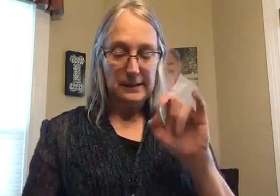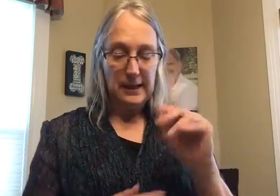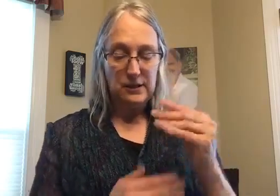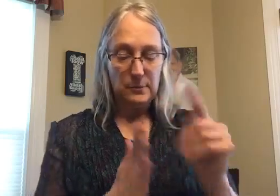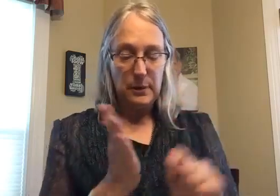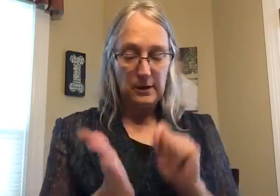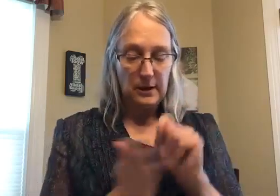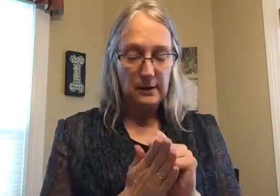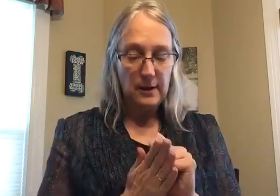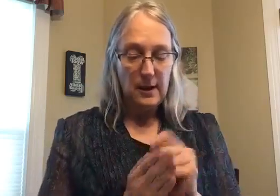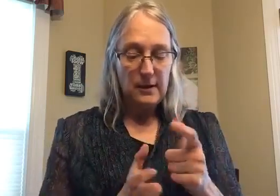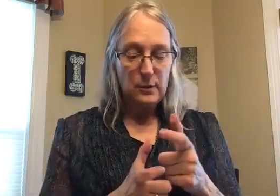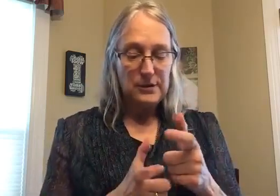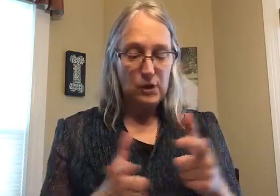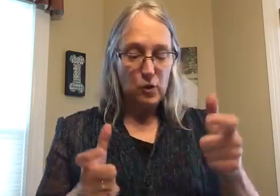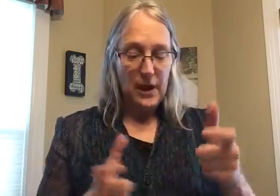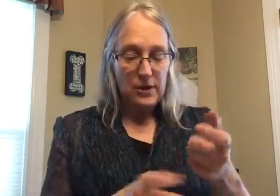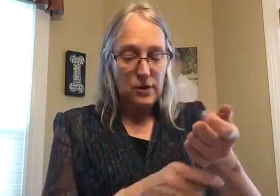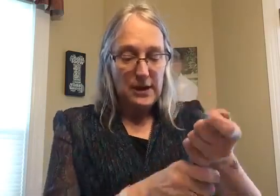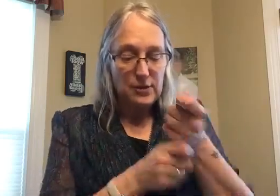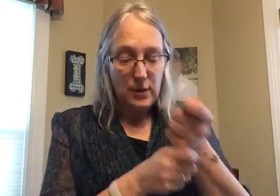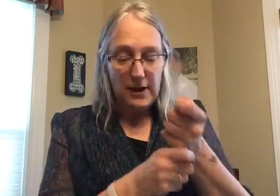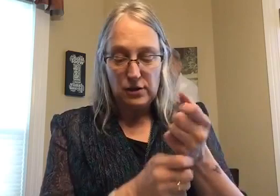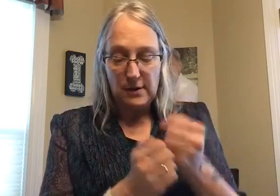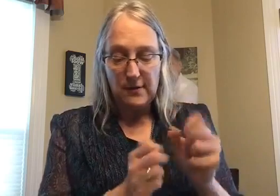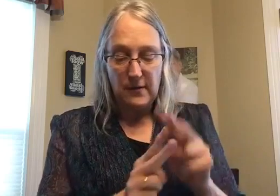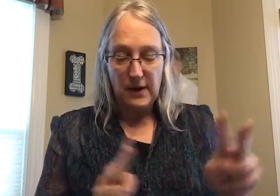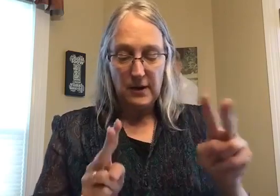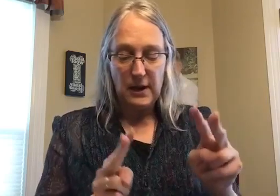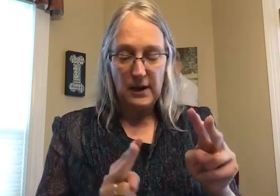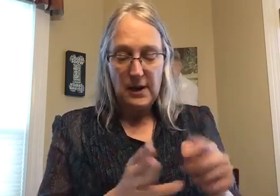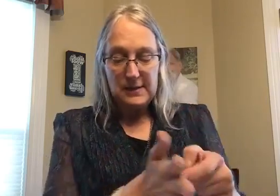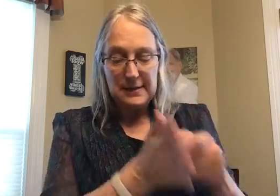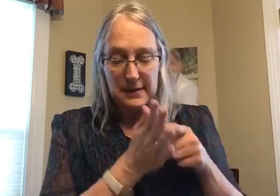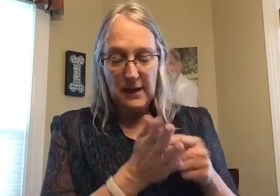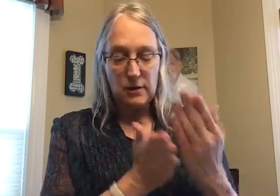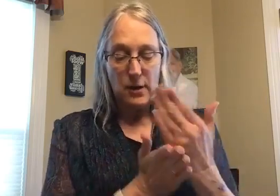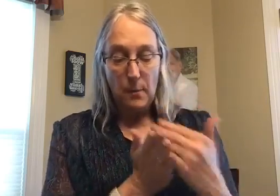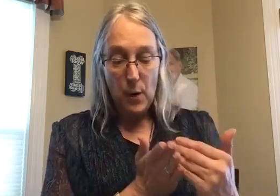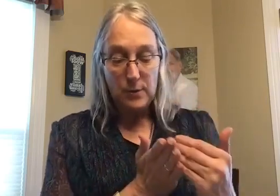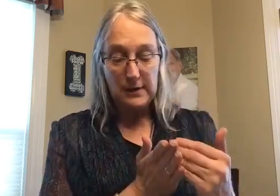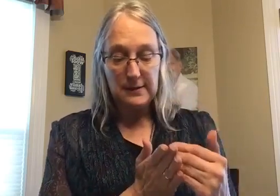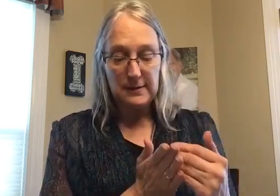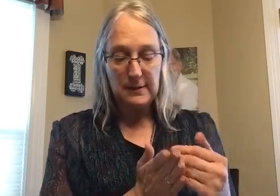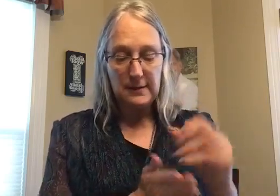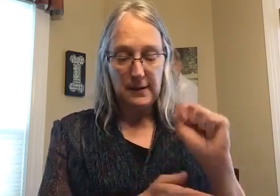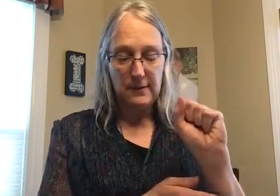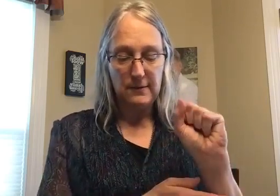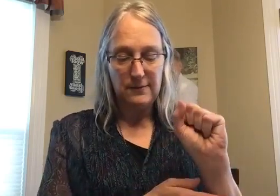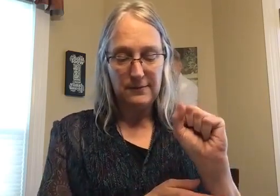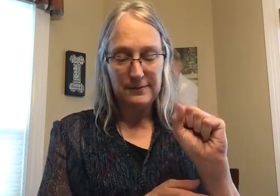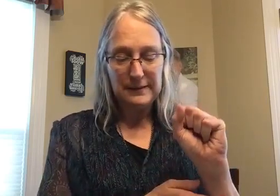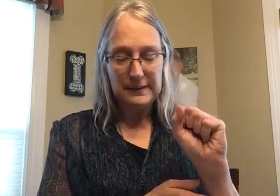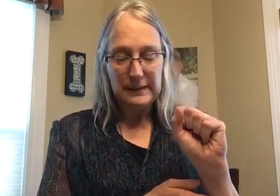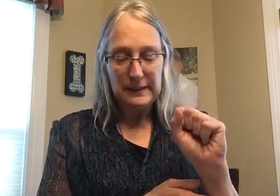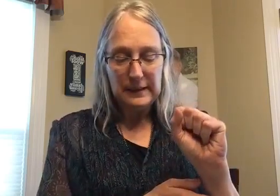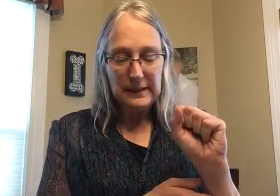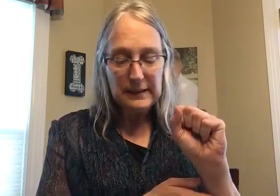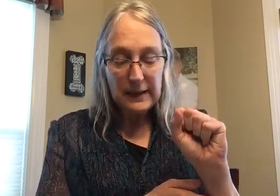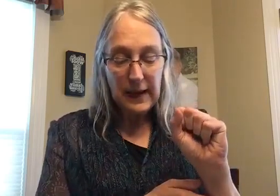distillation period, there was a greater extraction of the very desired components of, I don't know